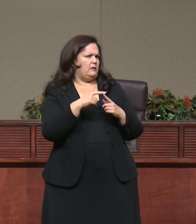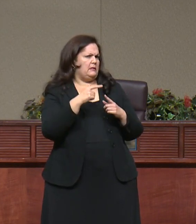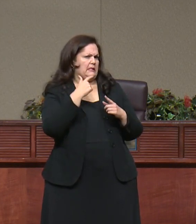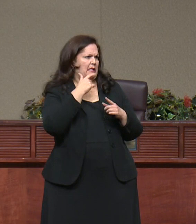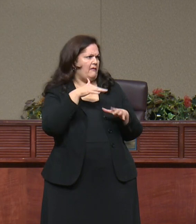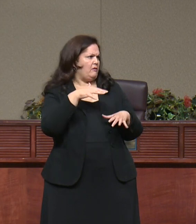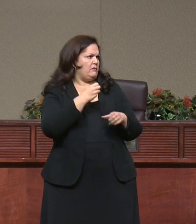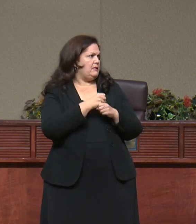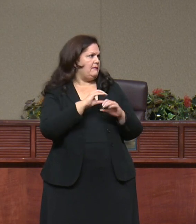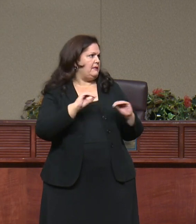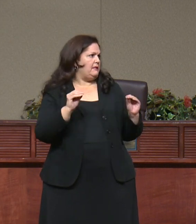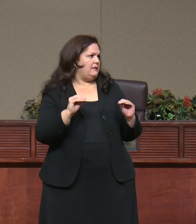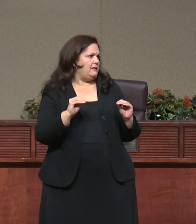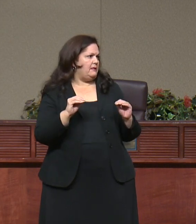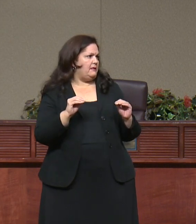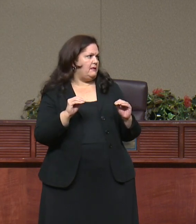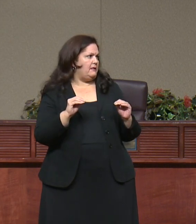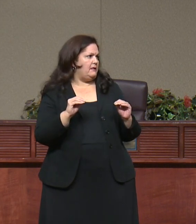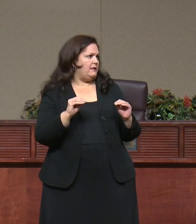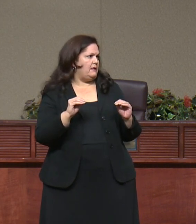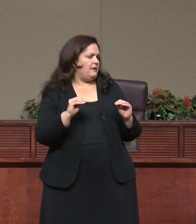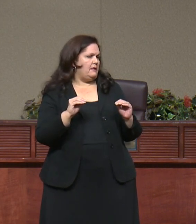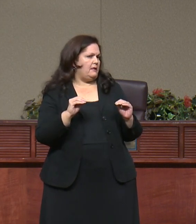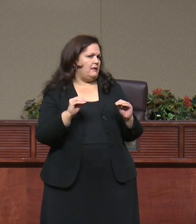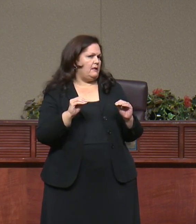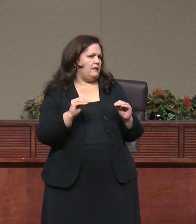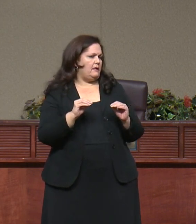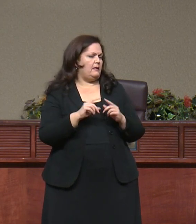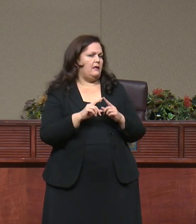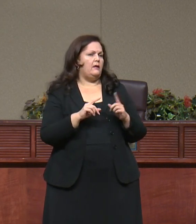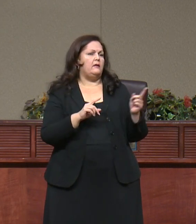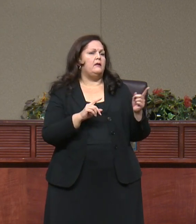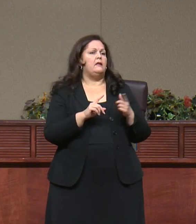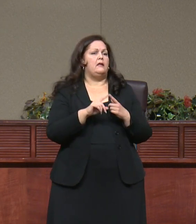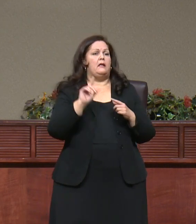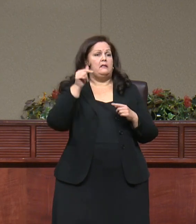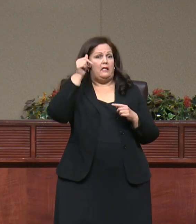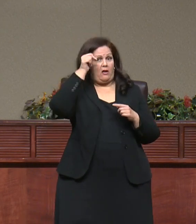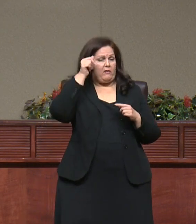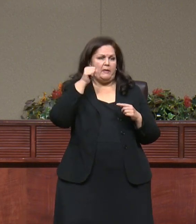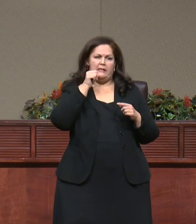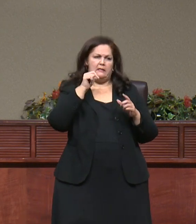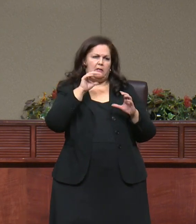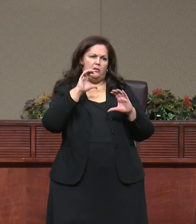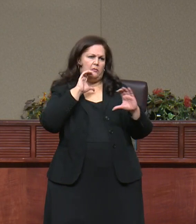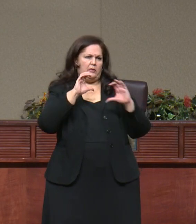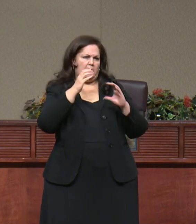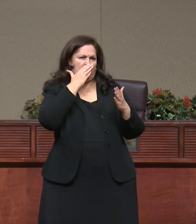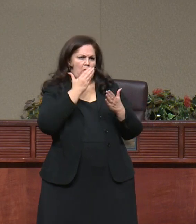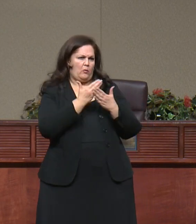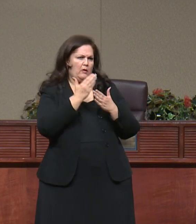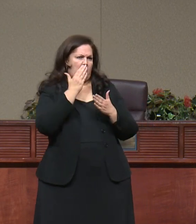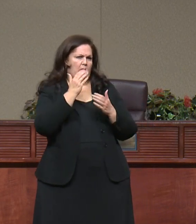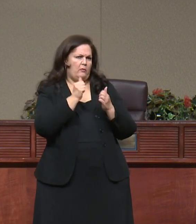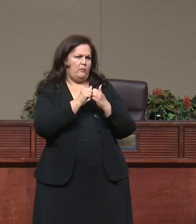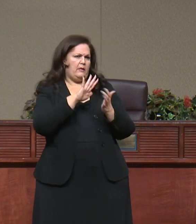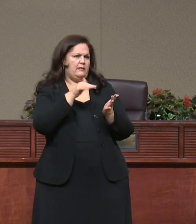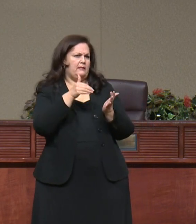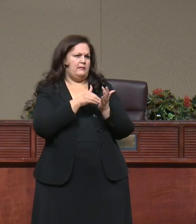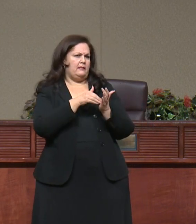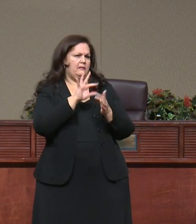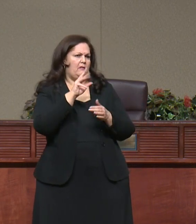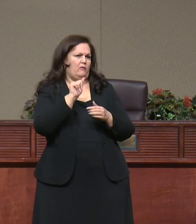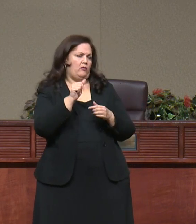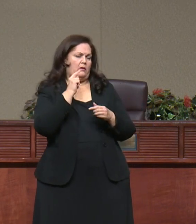received anything. The governor has not communicated very well with Central Florida throughout this